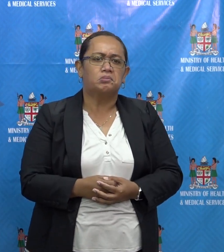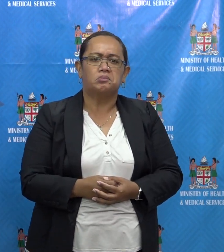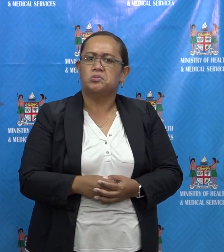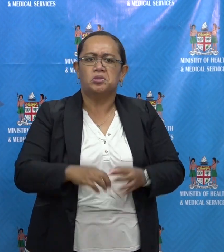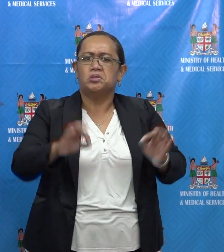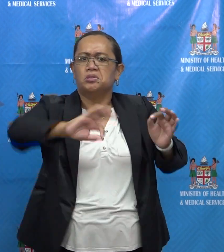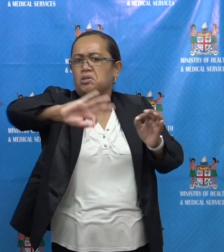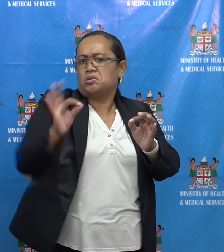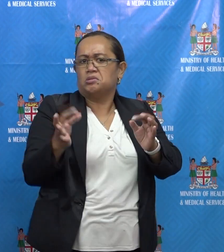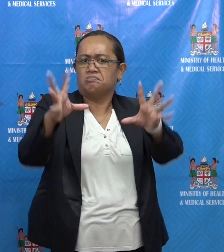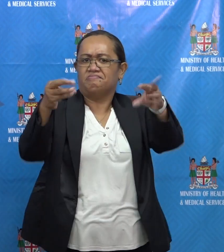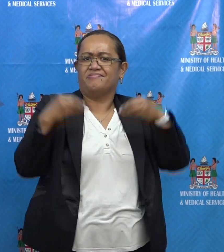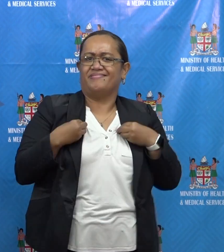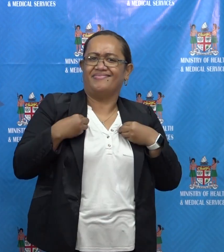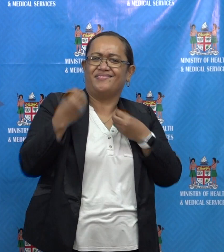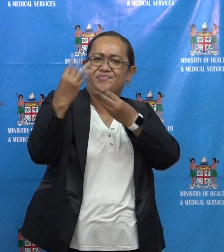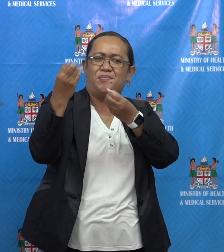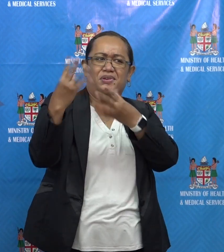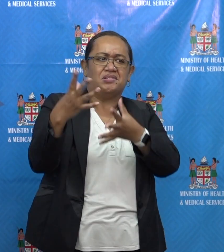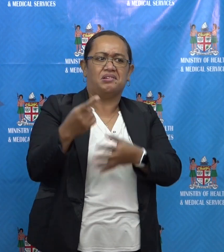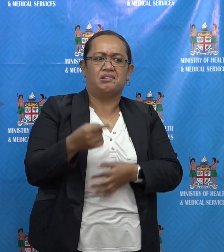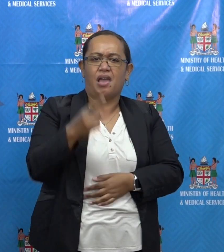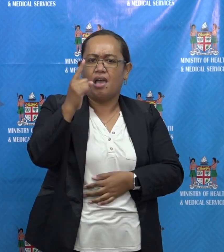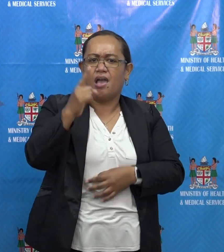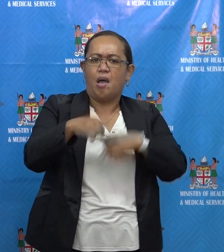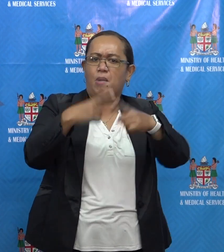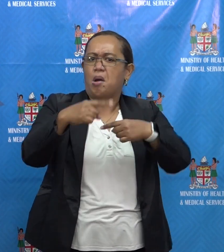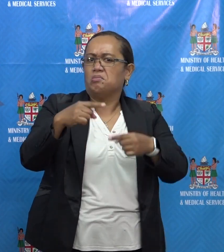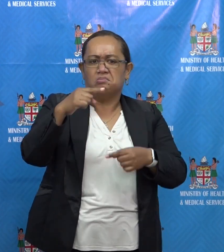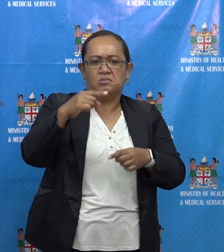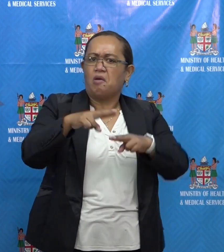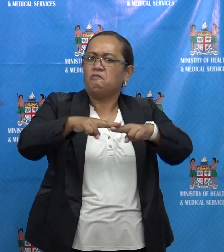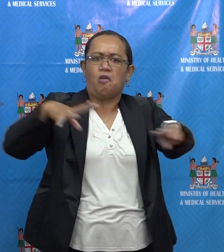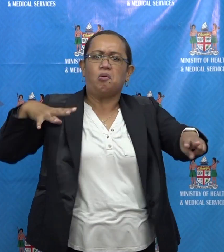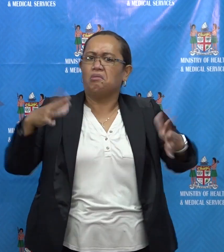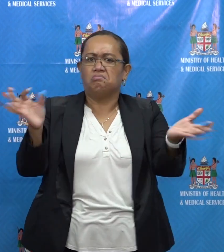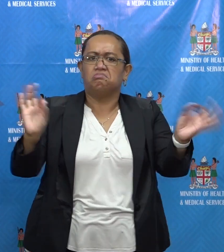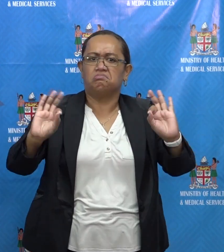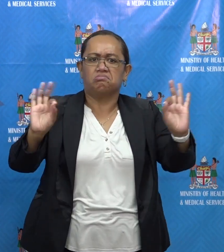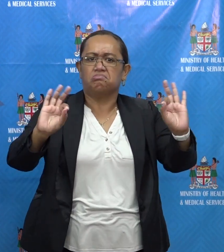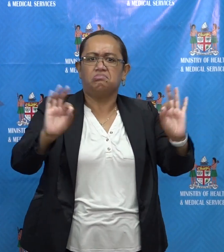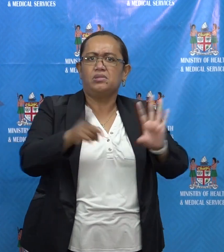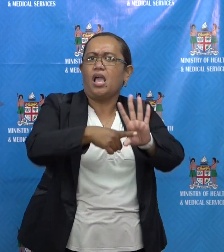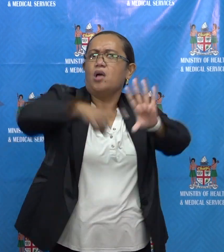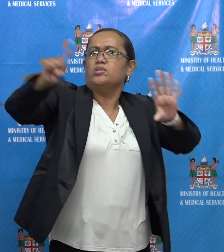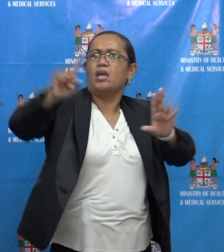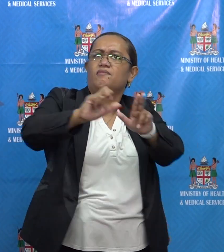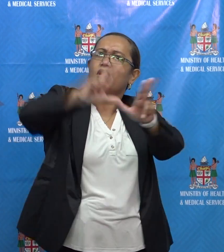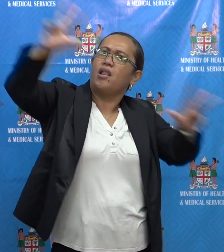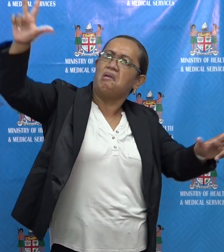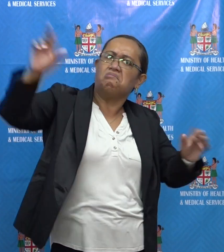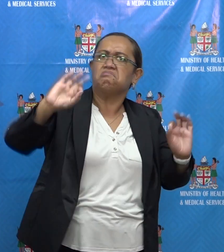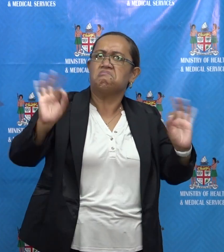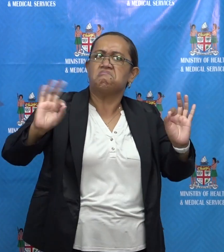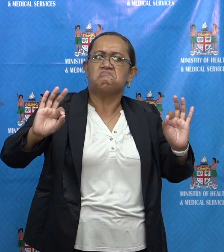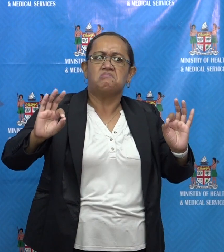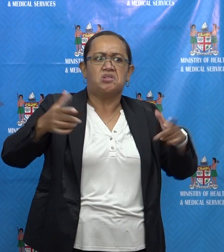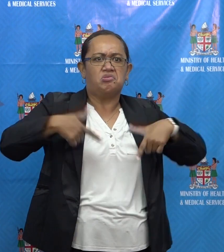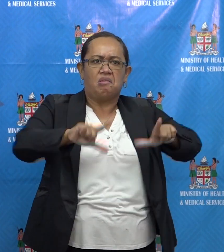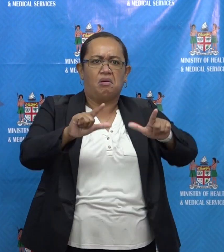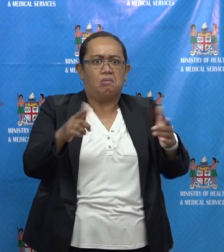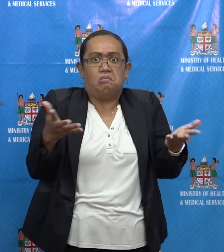more information about people from the funeral going out. Now, having said that, I'm not saying that